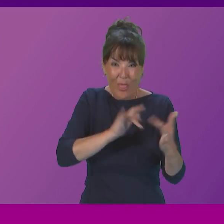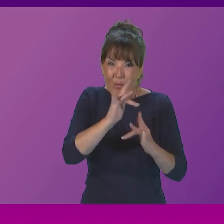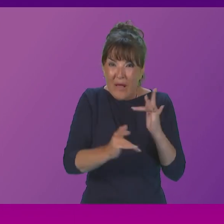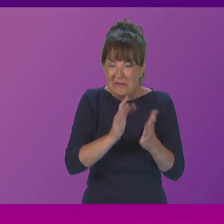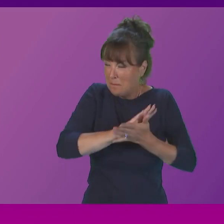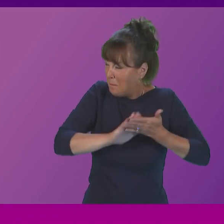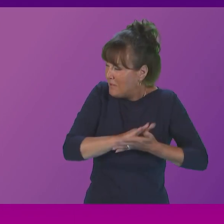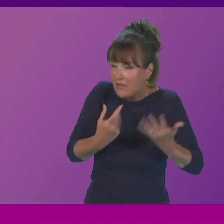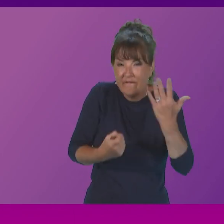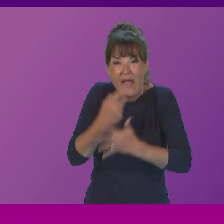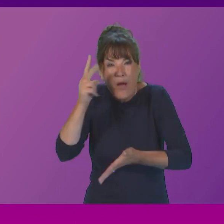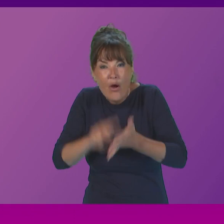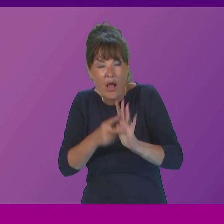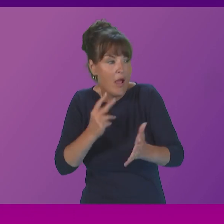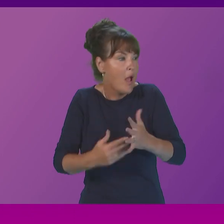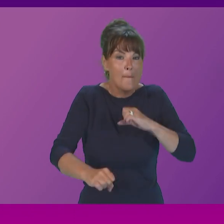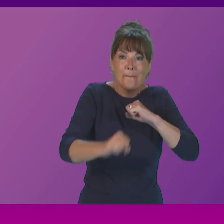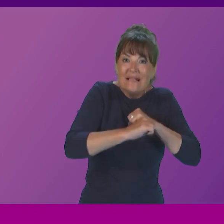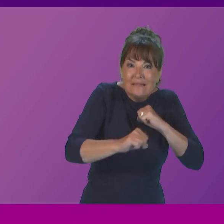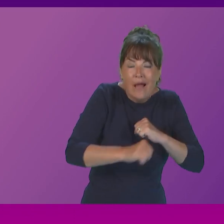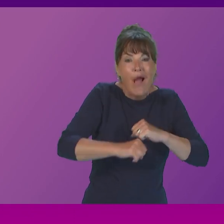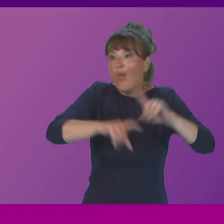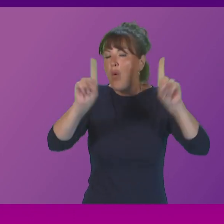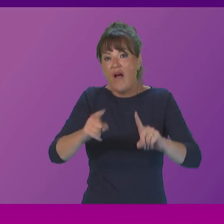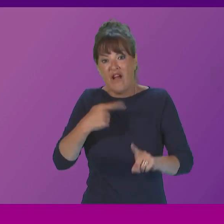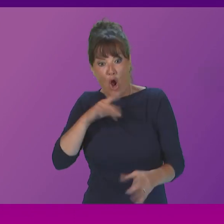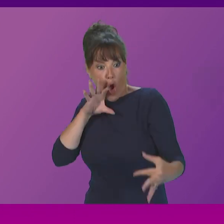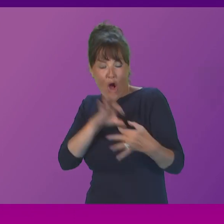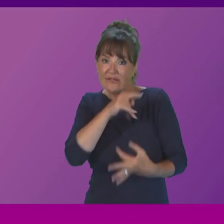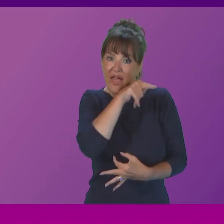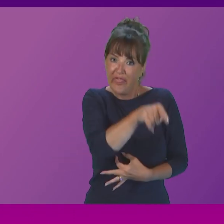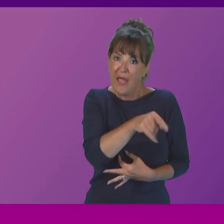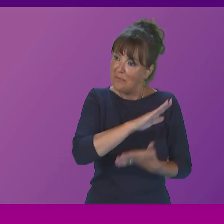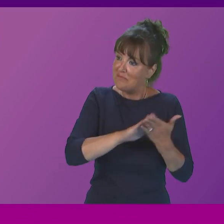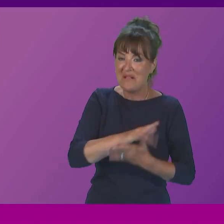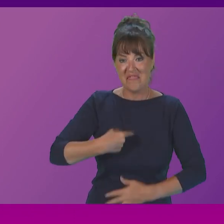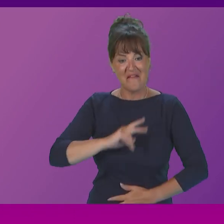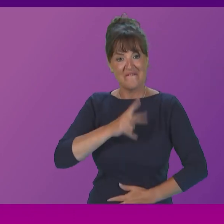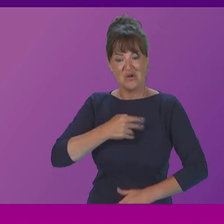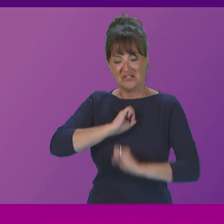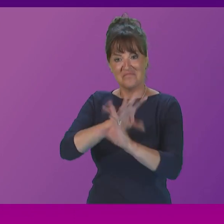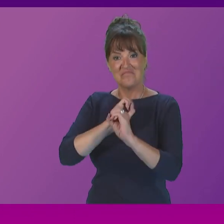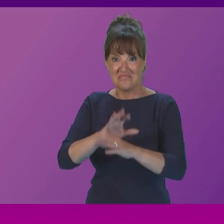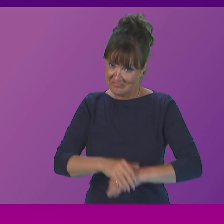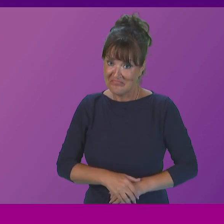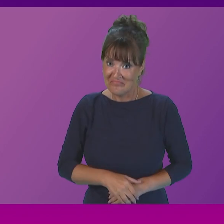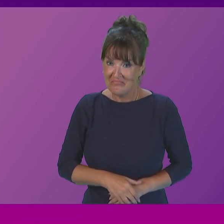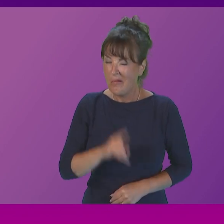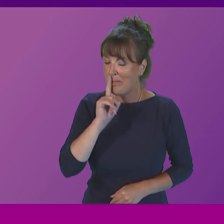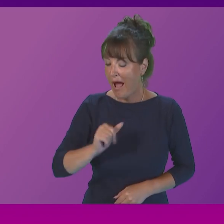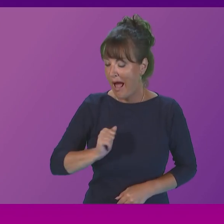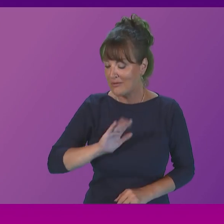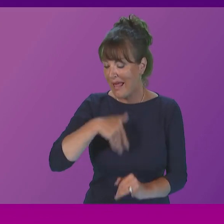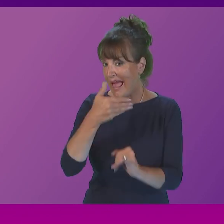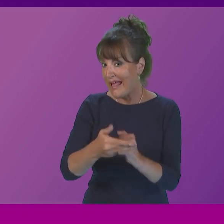media, commentary to get in touch with to amplify and elevate their voices and their expertise. It's 200. By the end of the year,